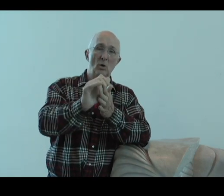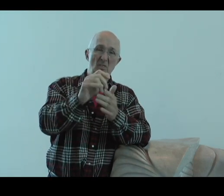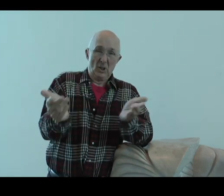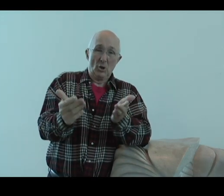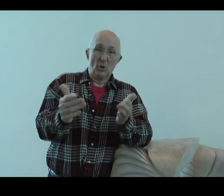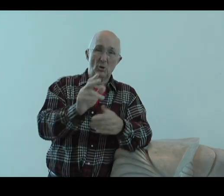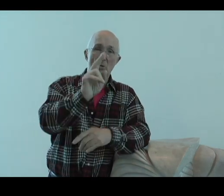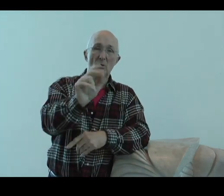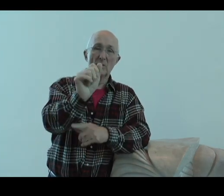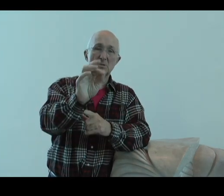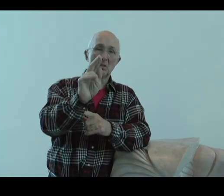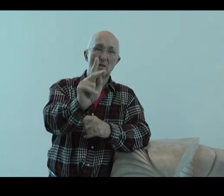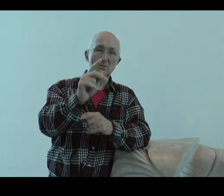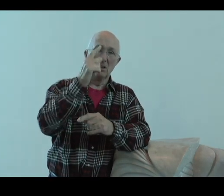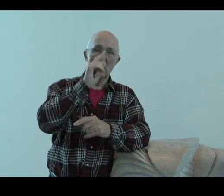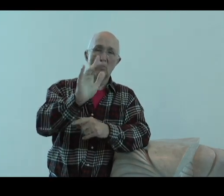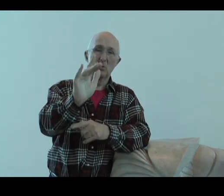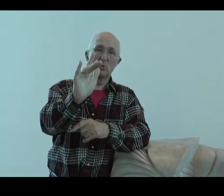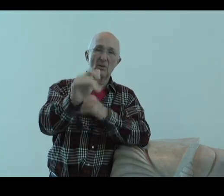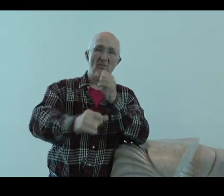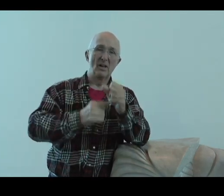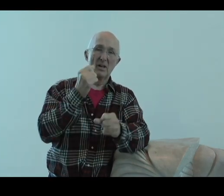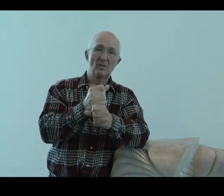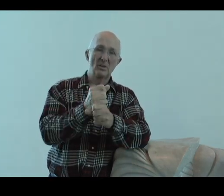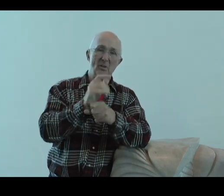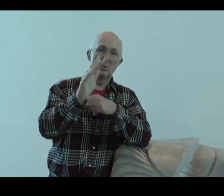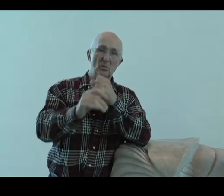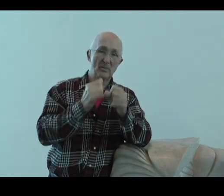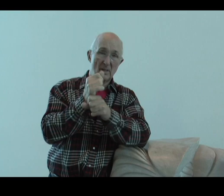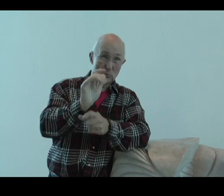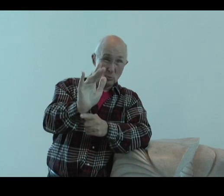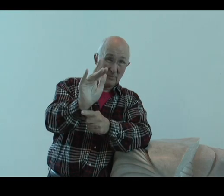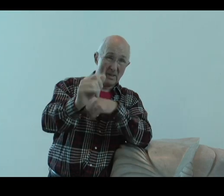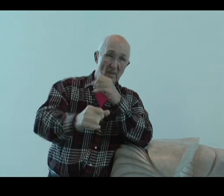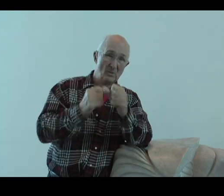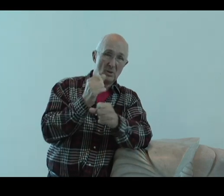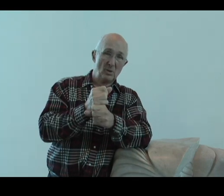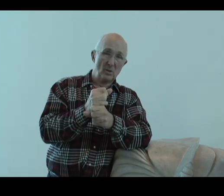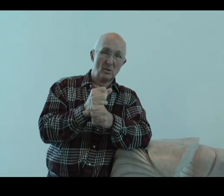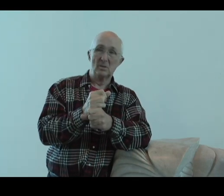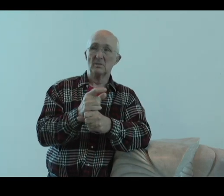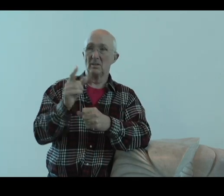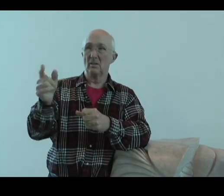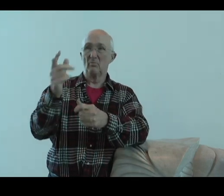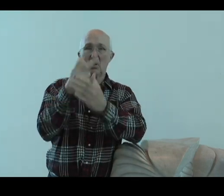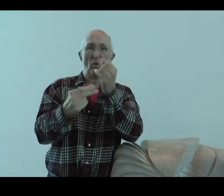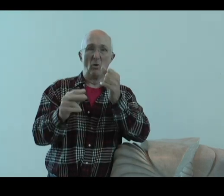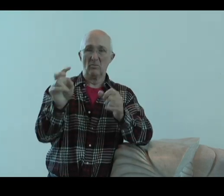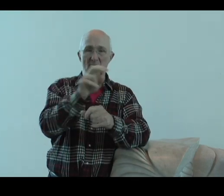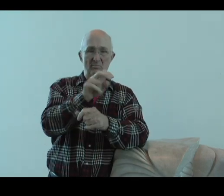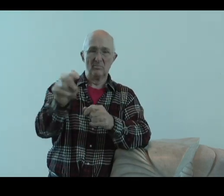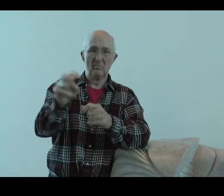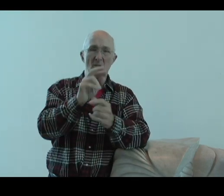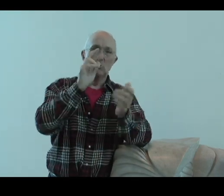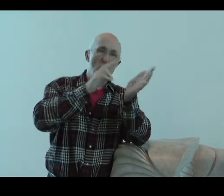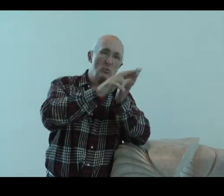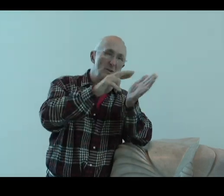together here for about 25 years. And 25 years here in Arkansas. And